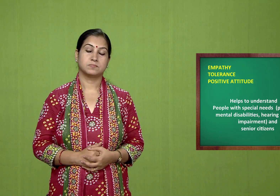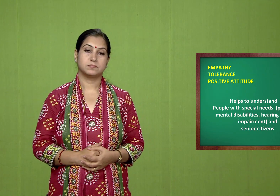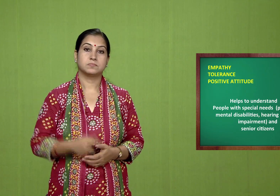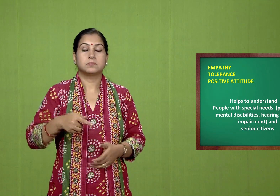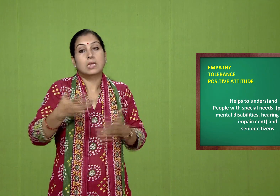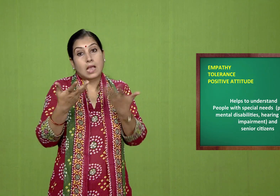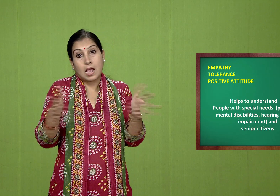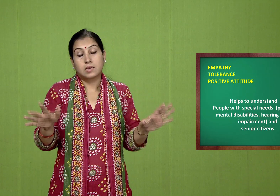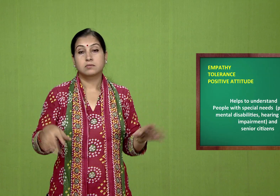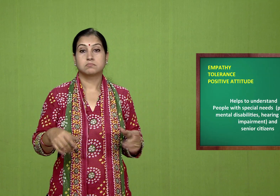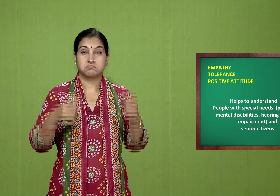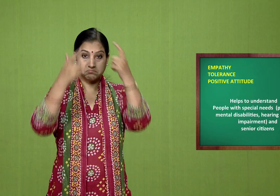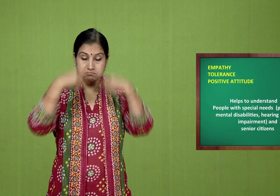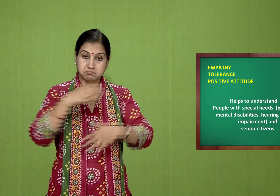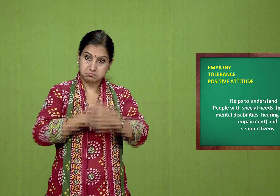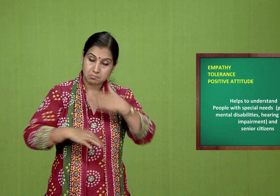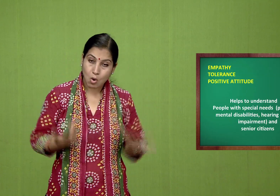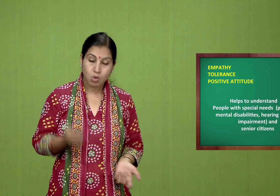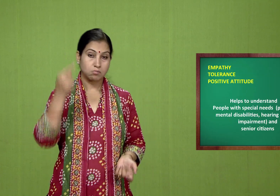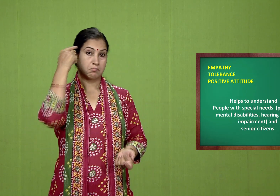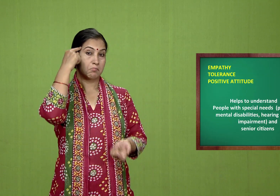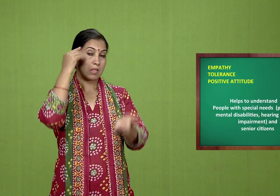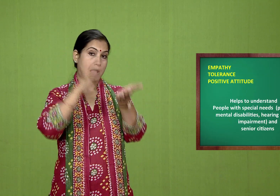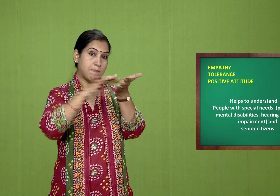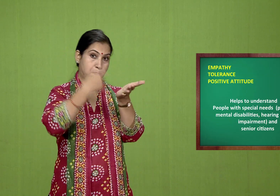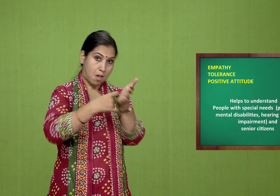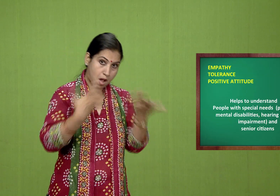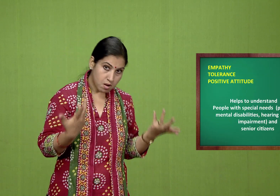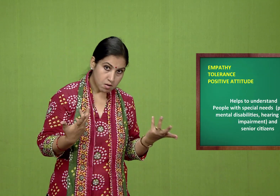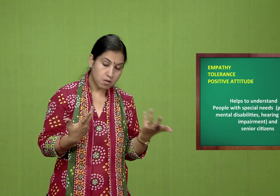These could be people with physical or mental disabilities,